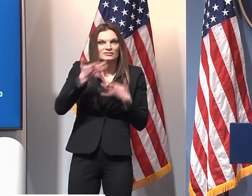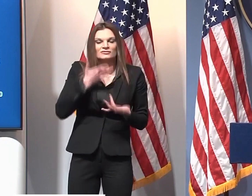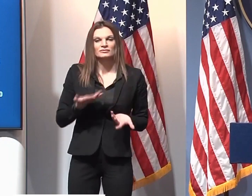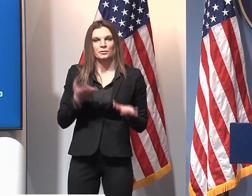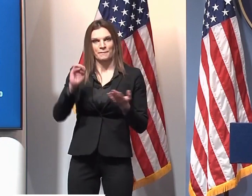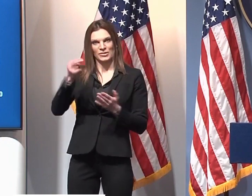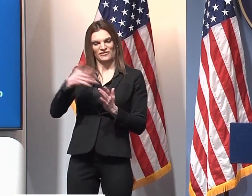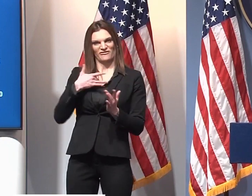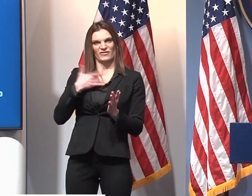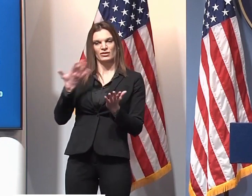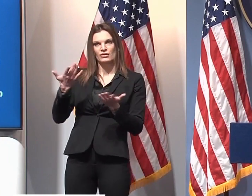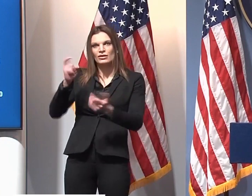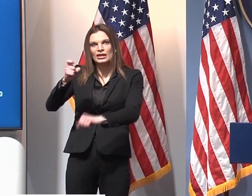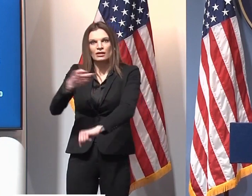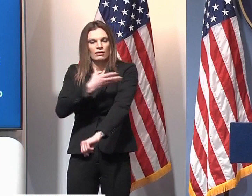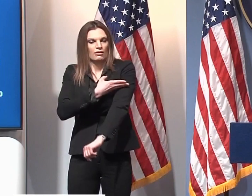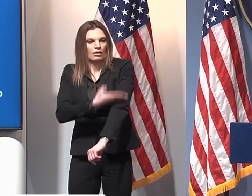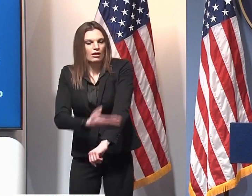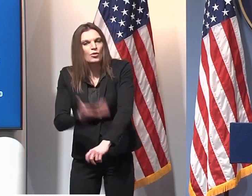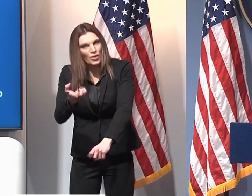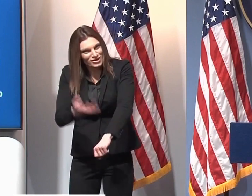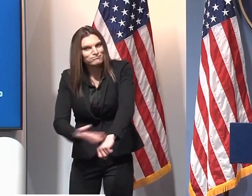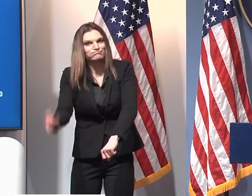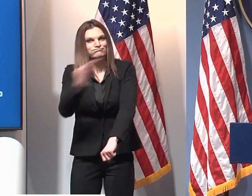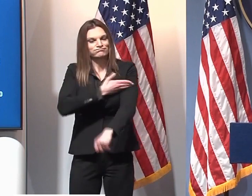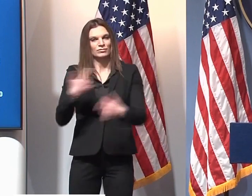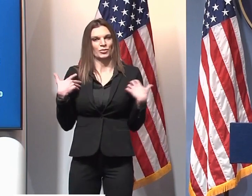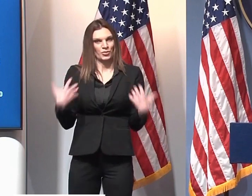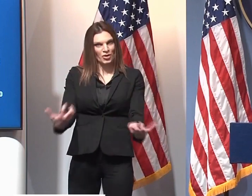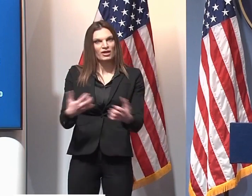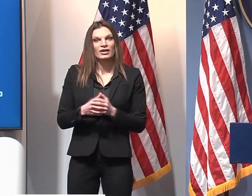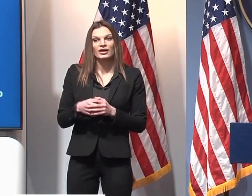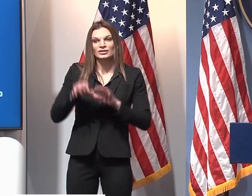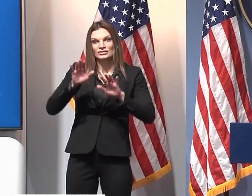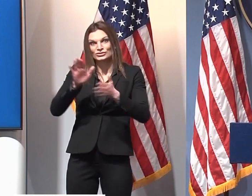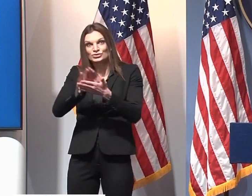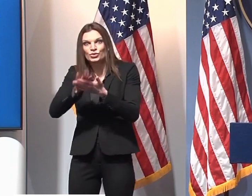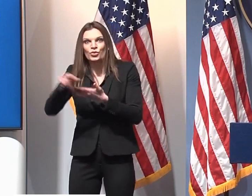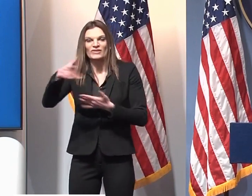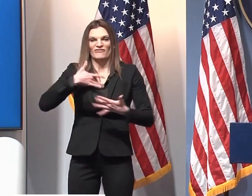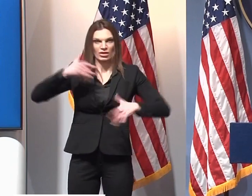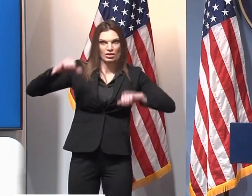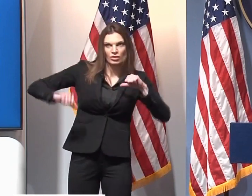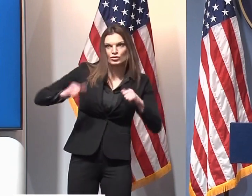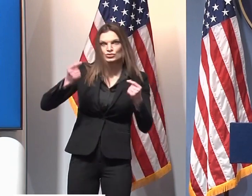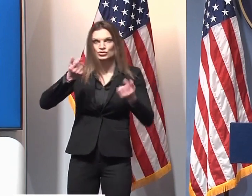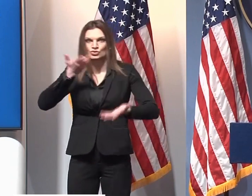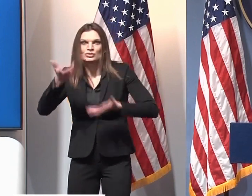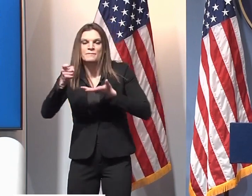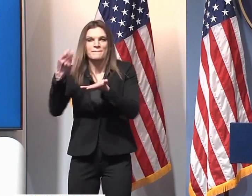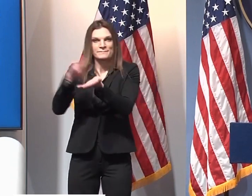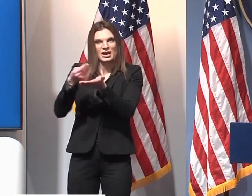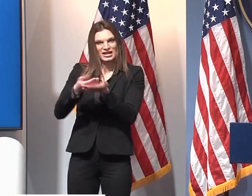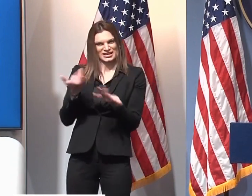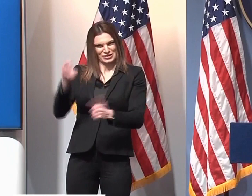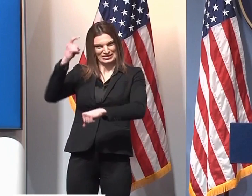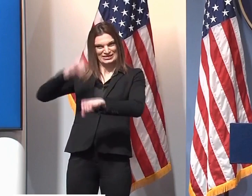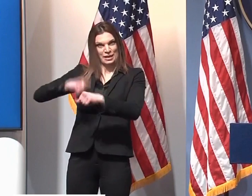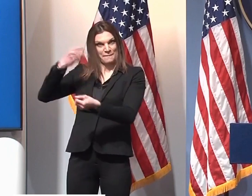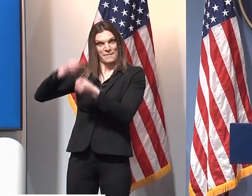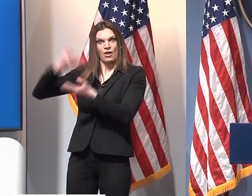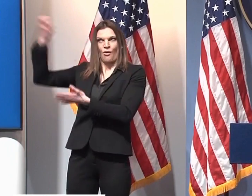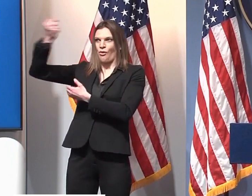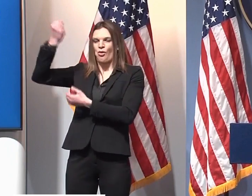our schools are stuck in limbo. Let's invest the dollars that have been given to us. Let's invest them